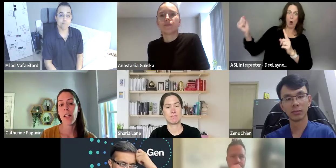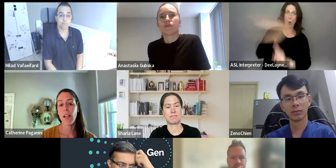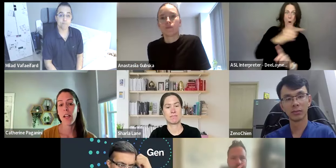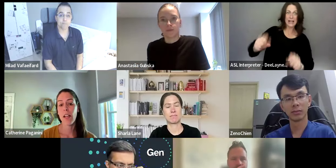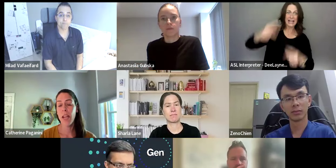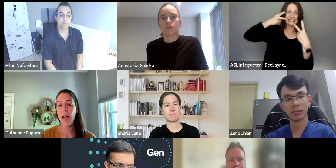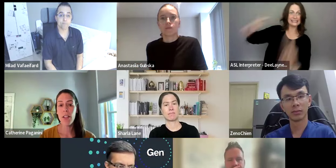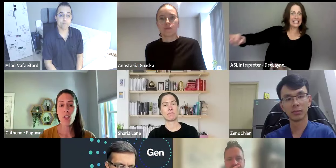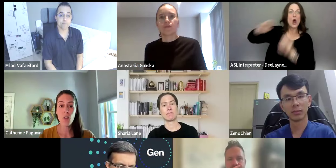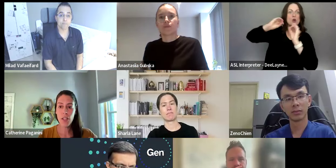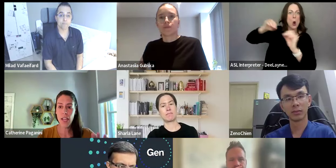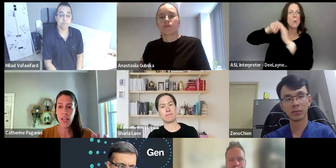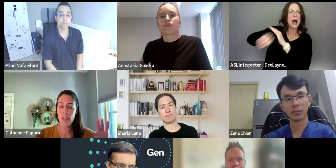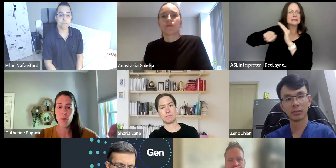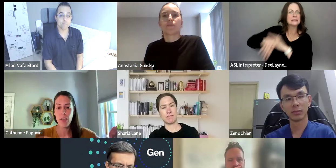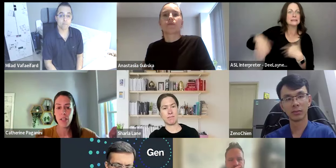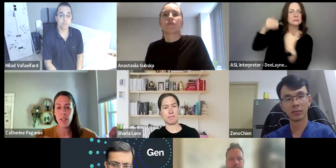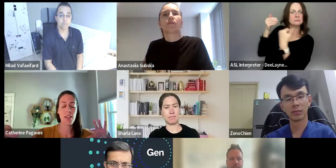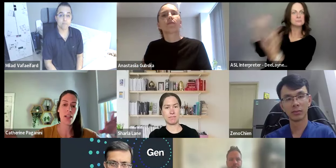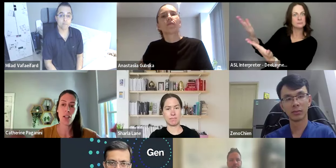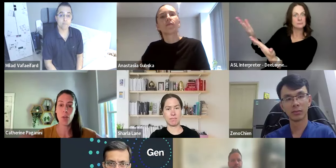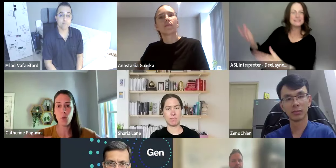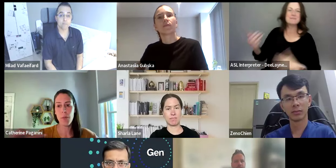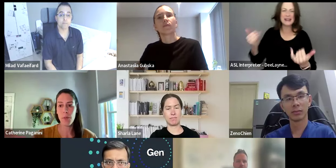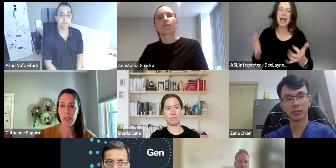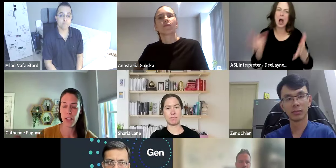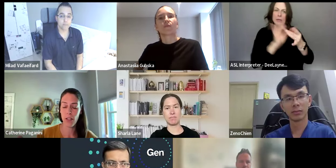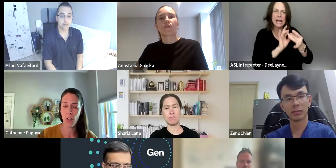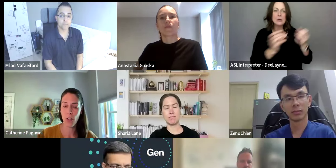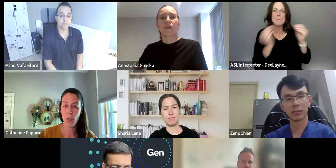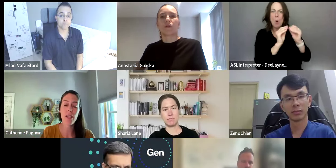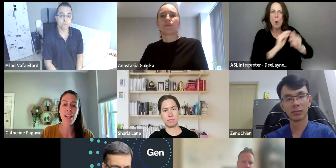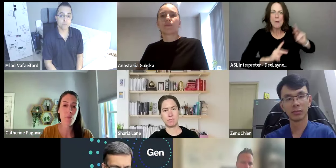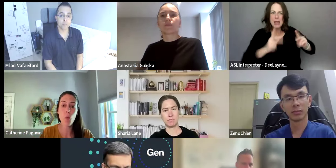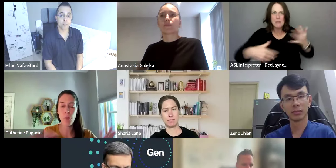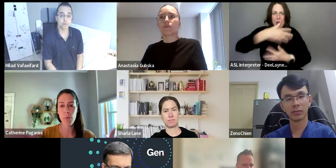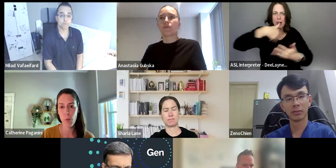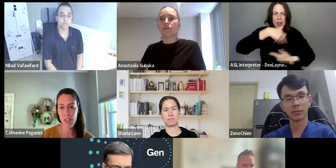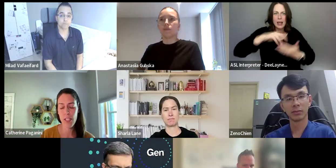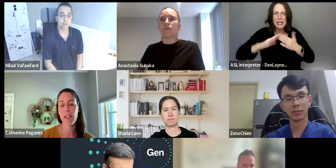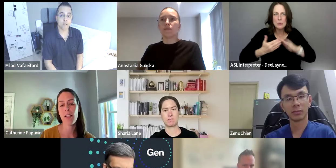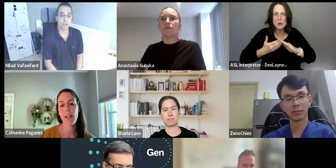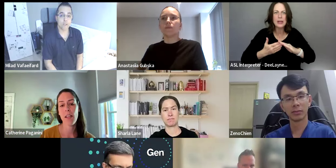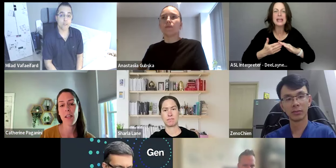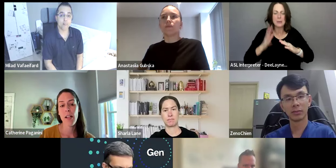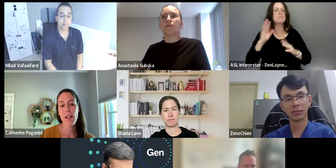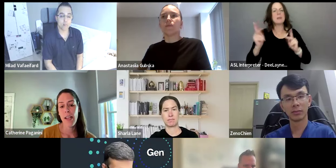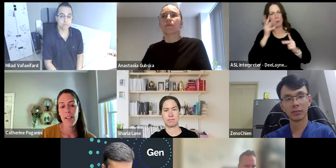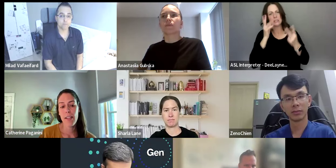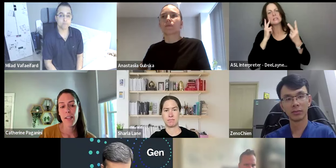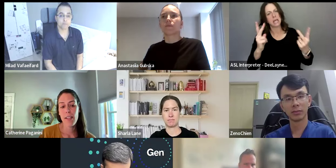it. Now that you're connected with a lot more people in the community, like more people will see